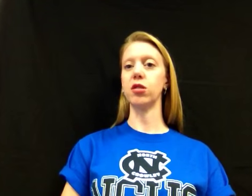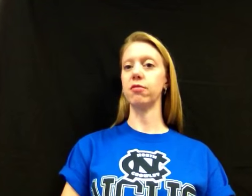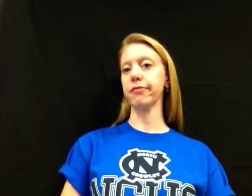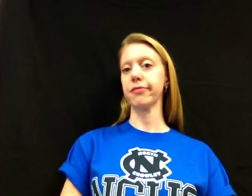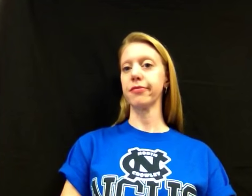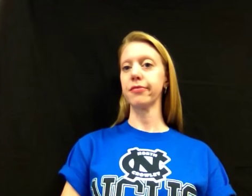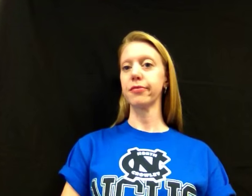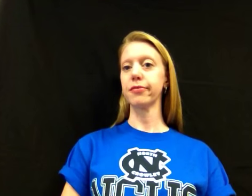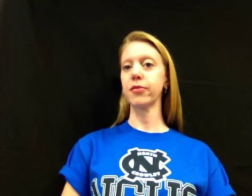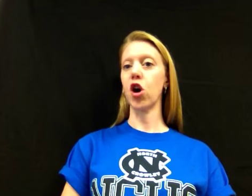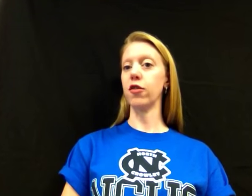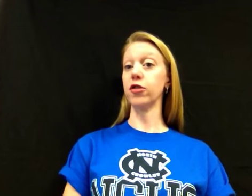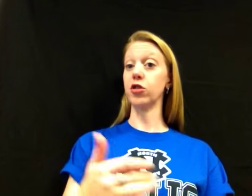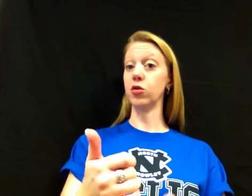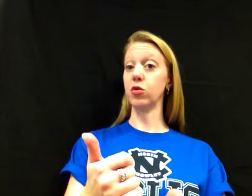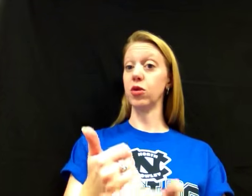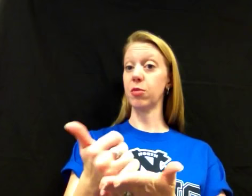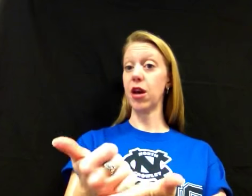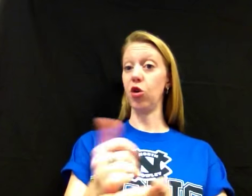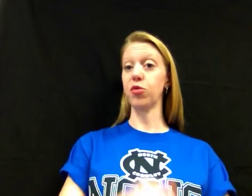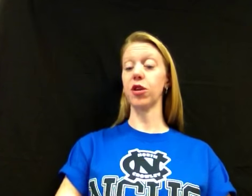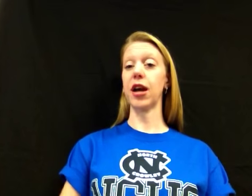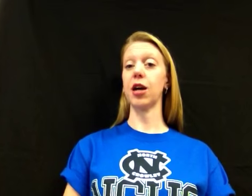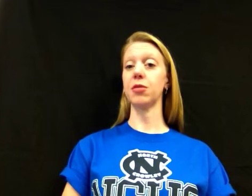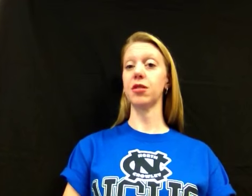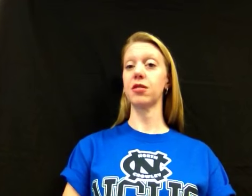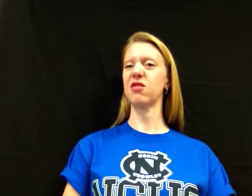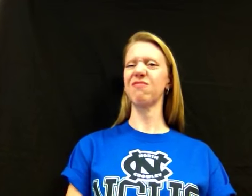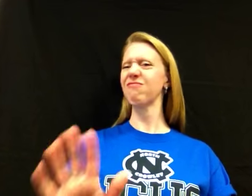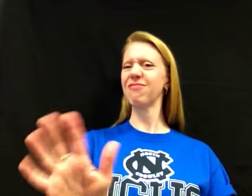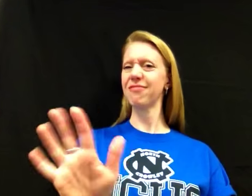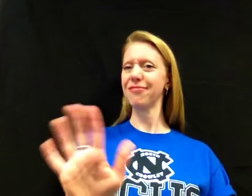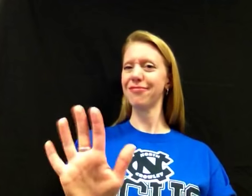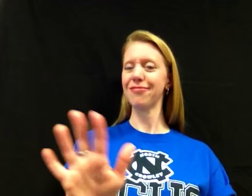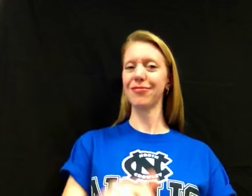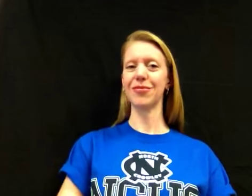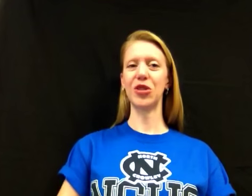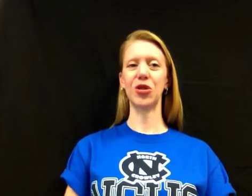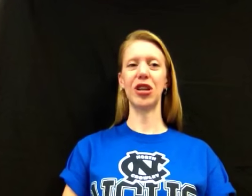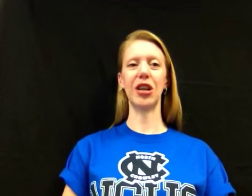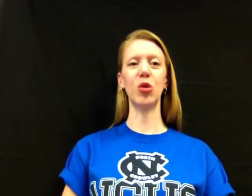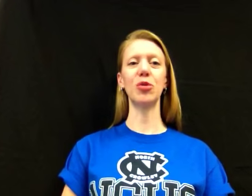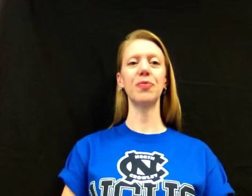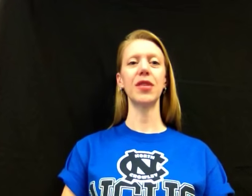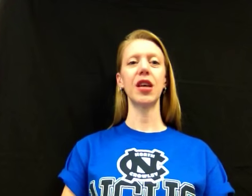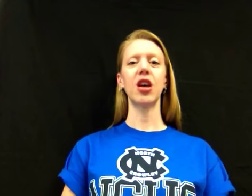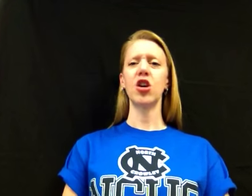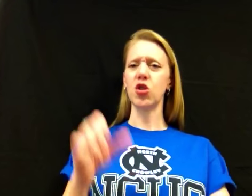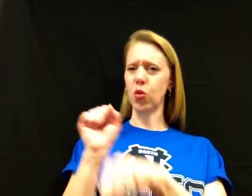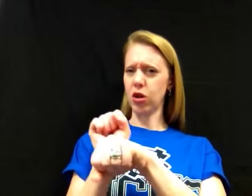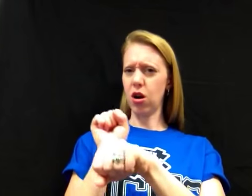someone offered you some help, perhaps. You don't need any help. To work